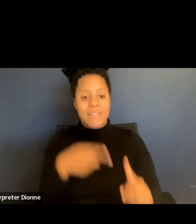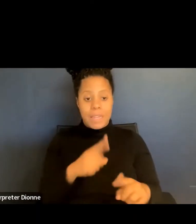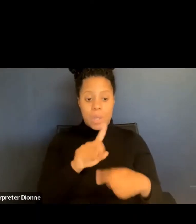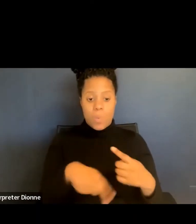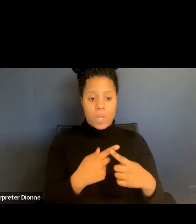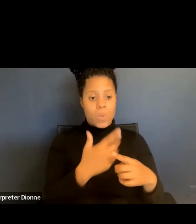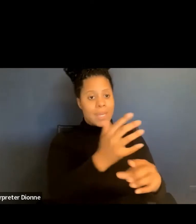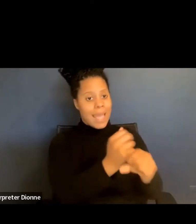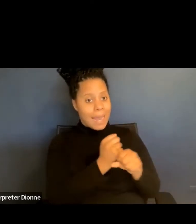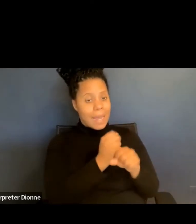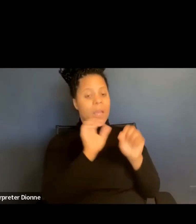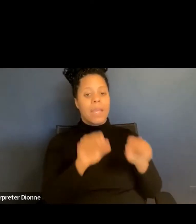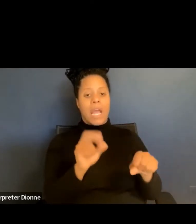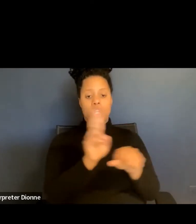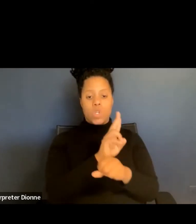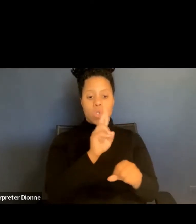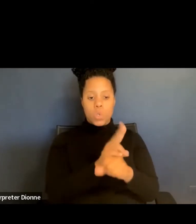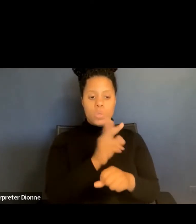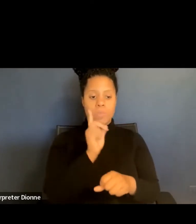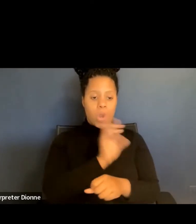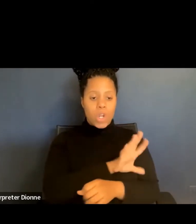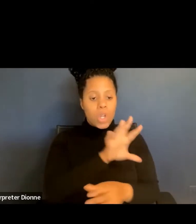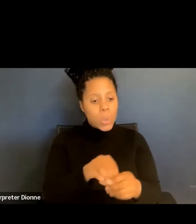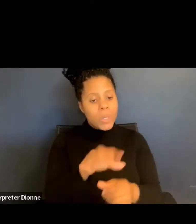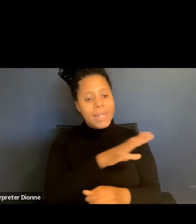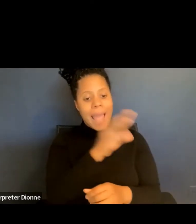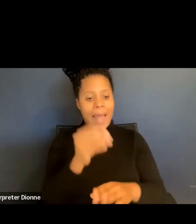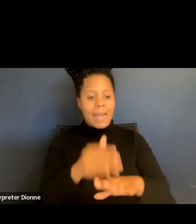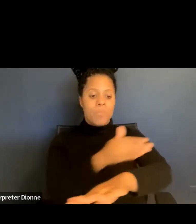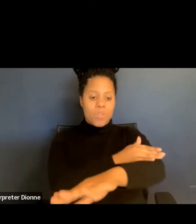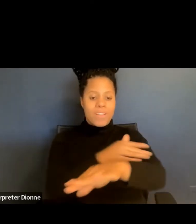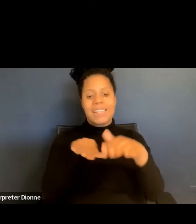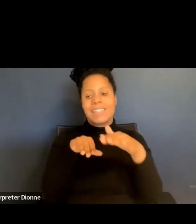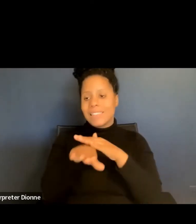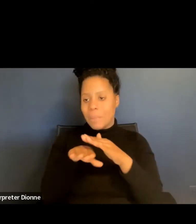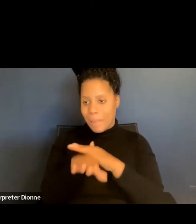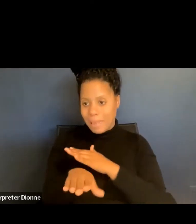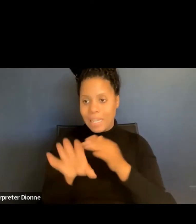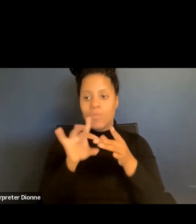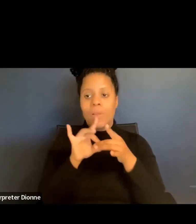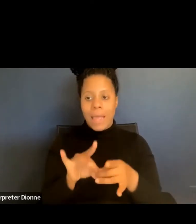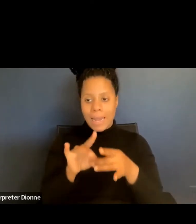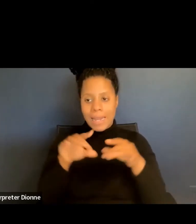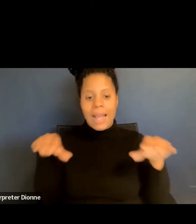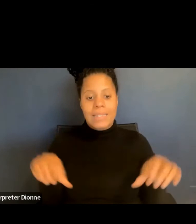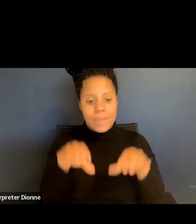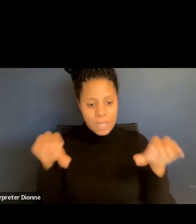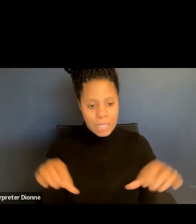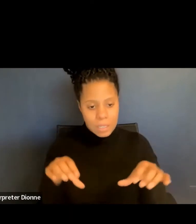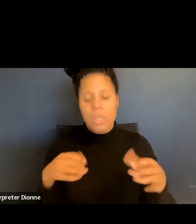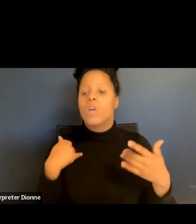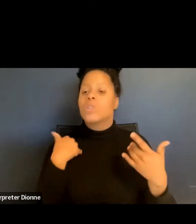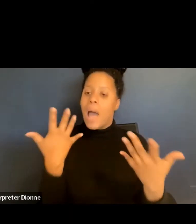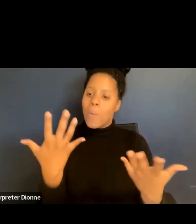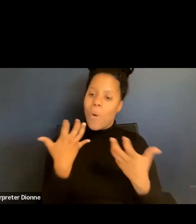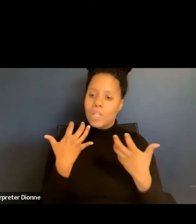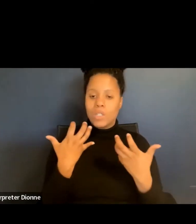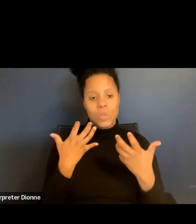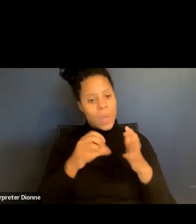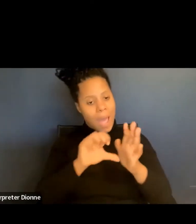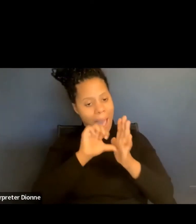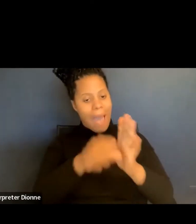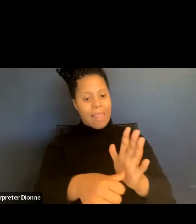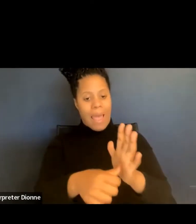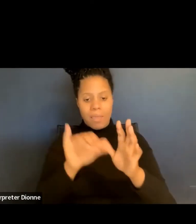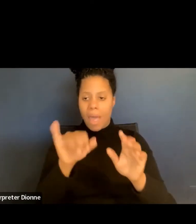to include and improve accessibility related activities. So I just wanted to highlight that aspect of